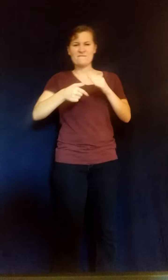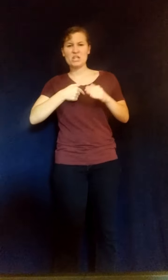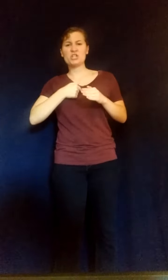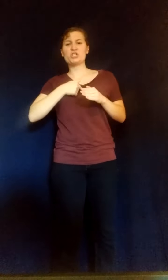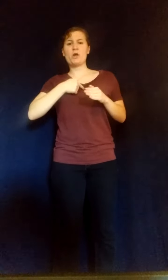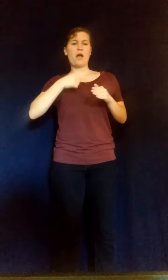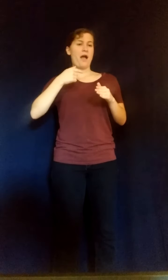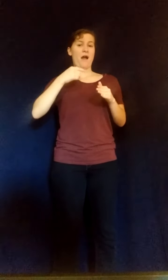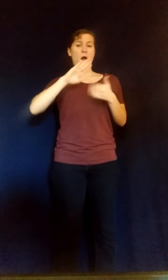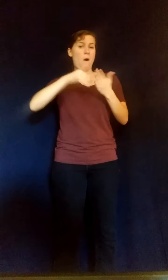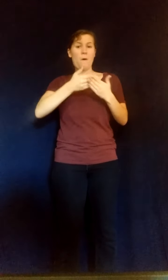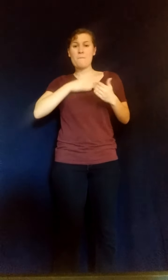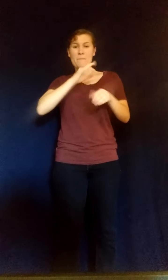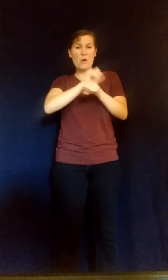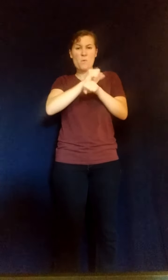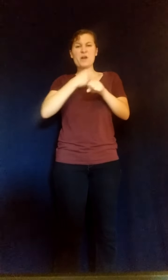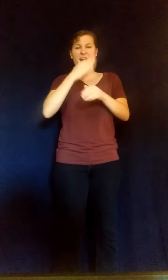that I will not finish. I am the one